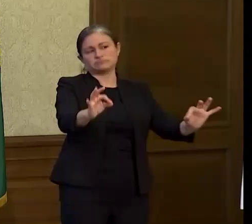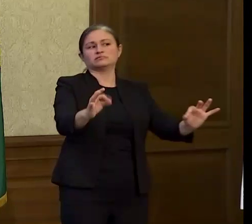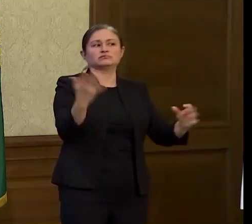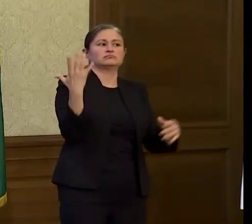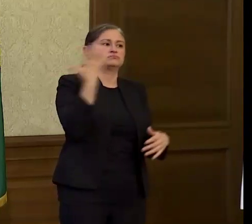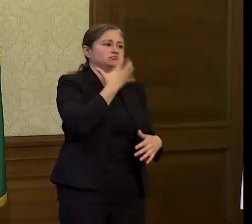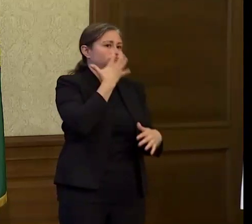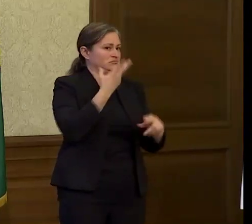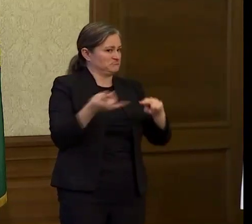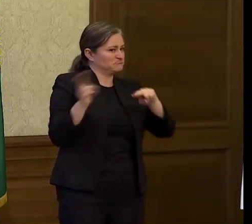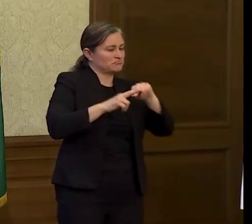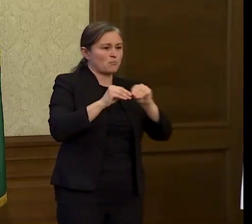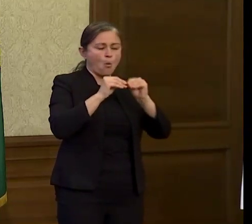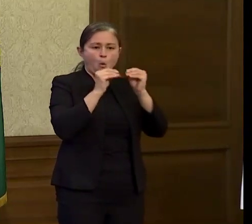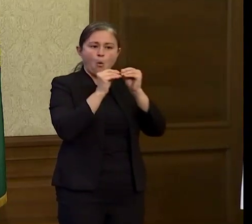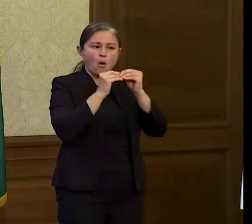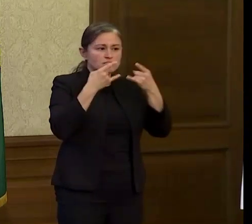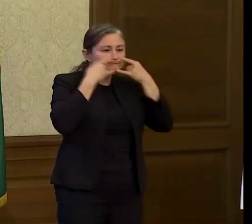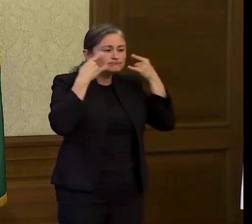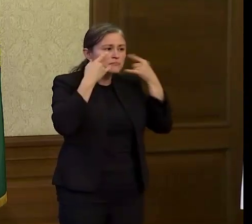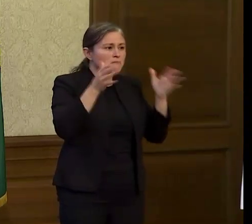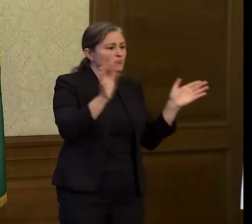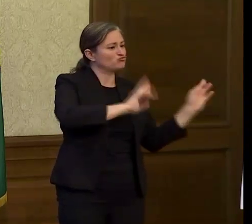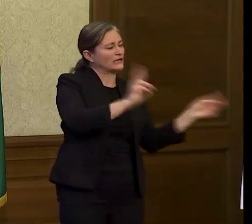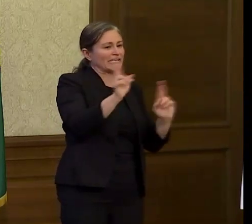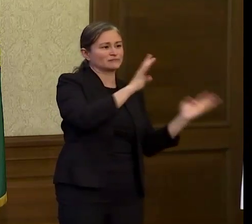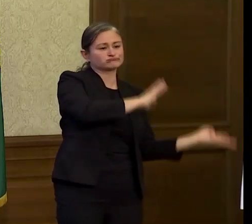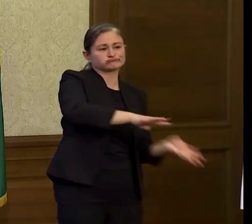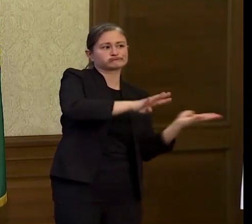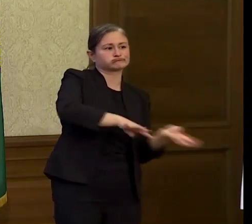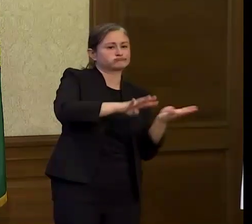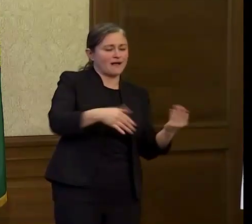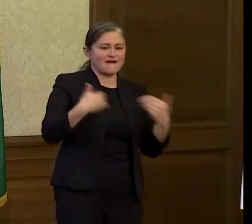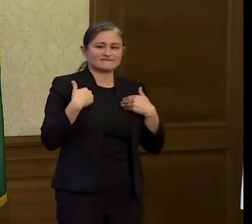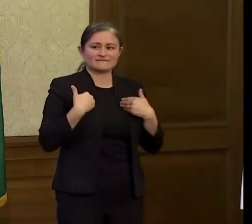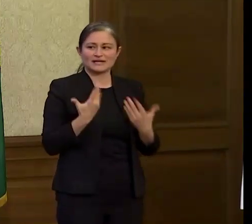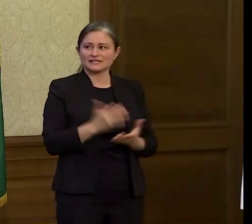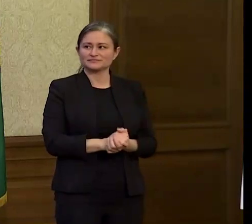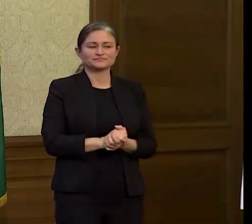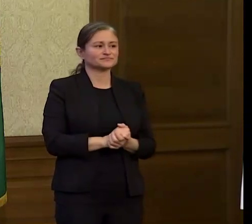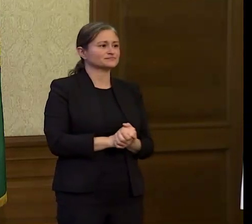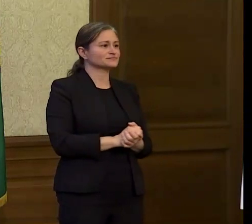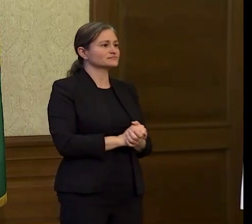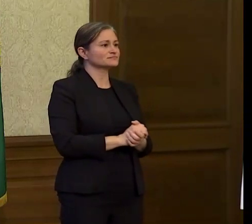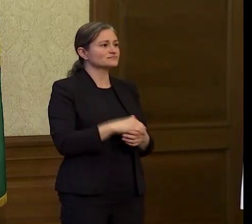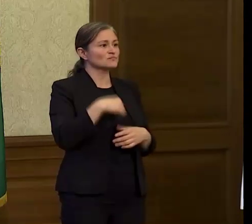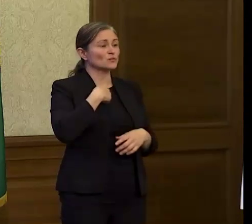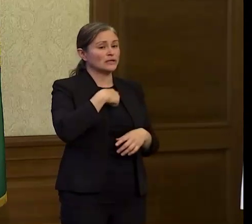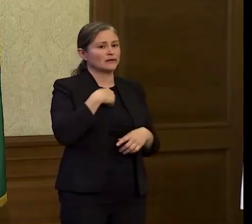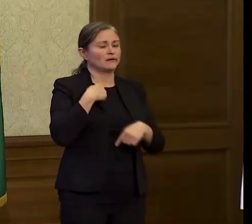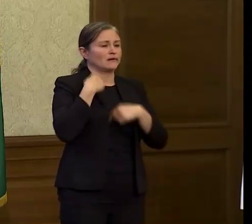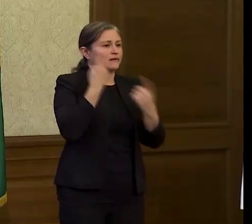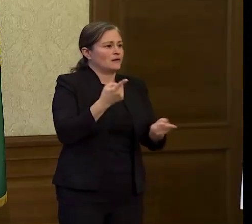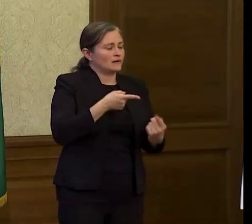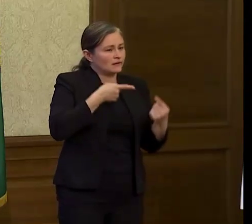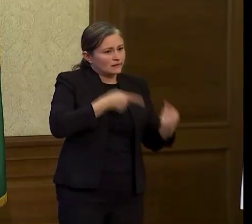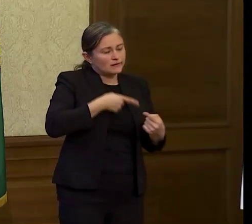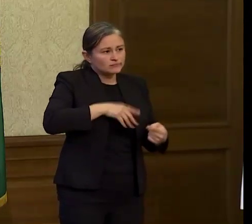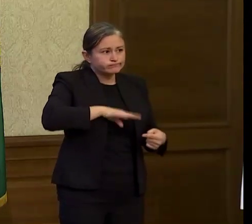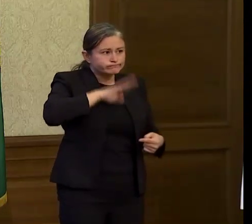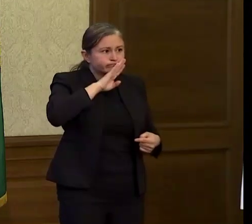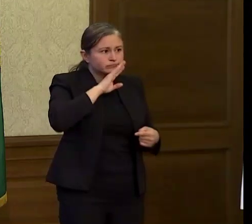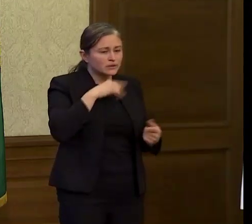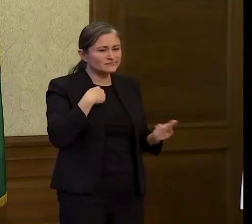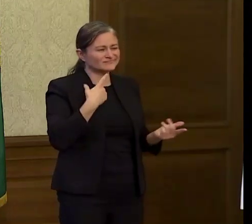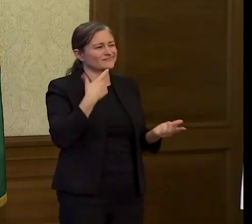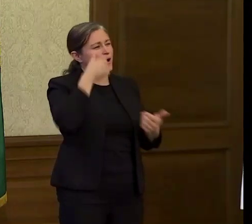will happen. And we've been a bit frustrated about this because when we look back to the World War